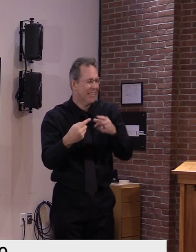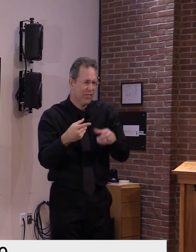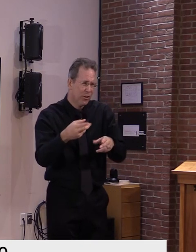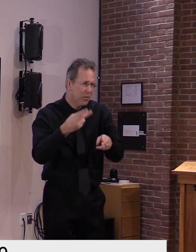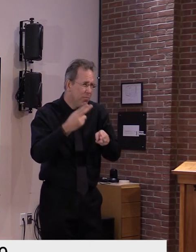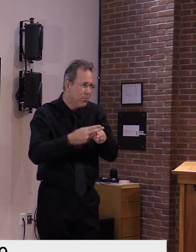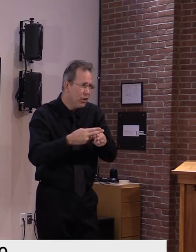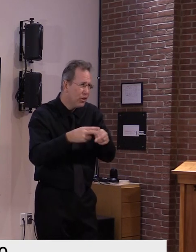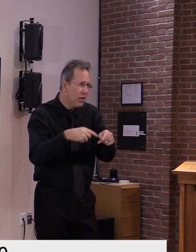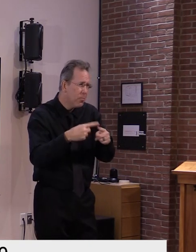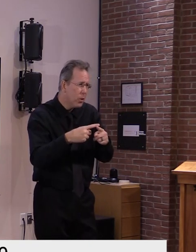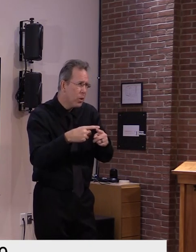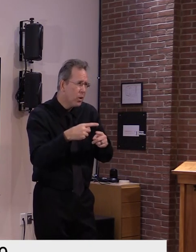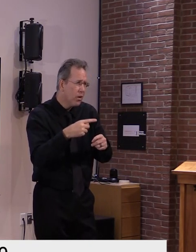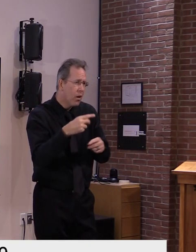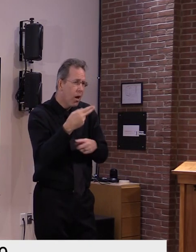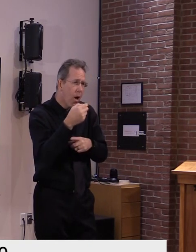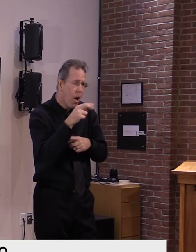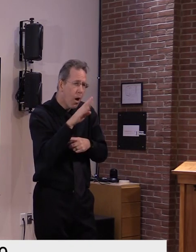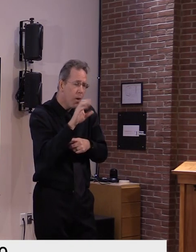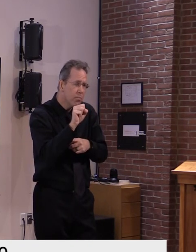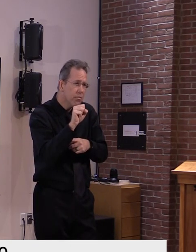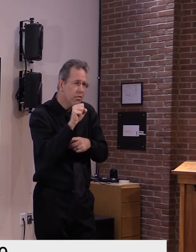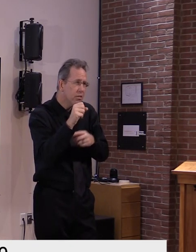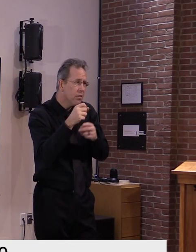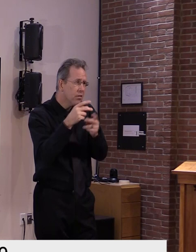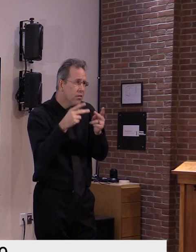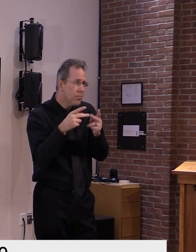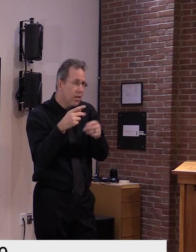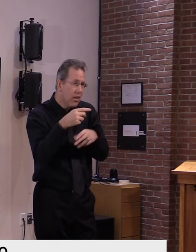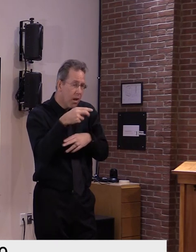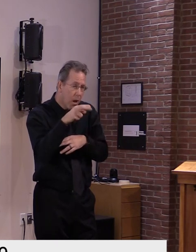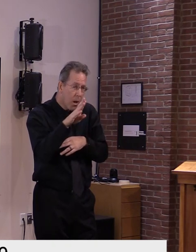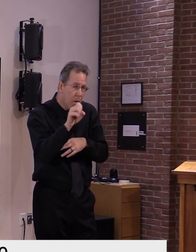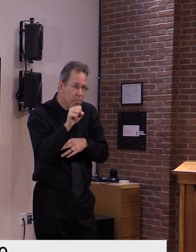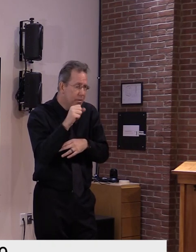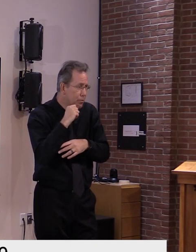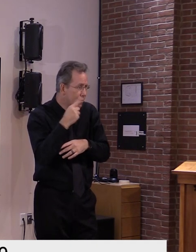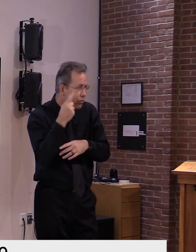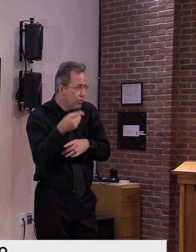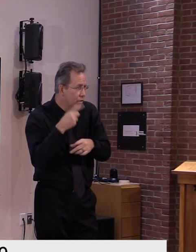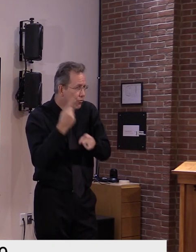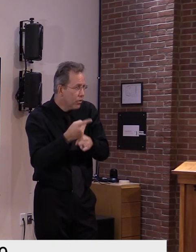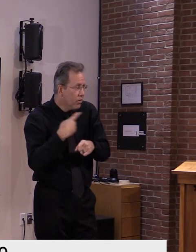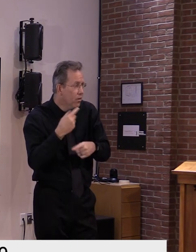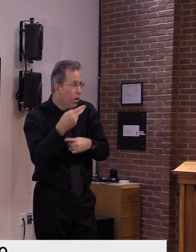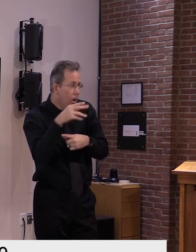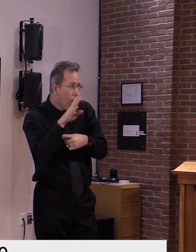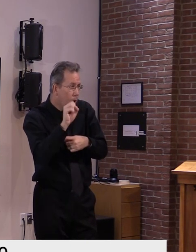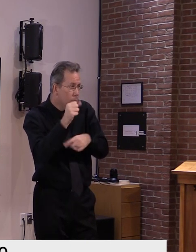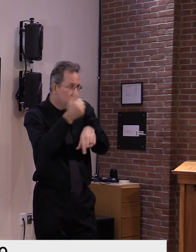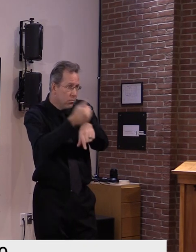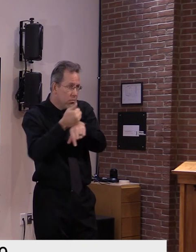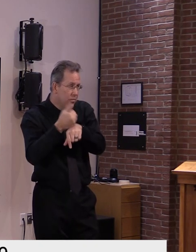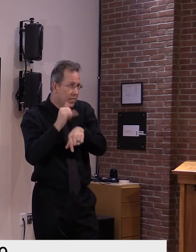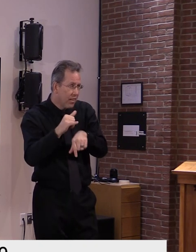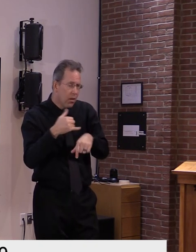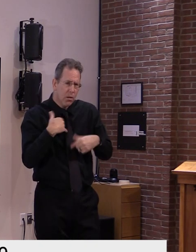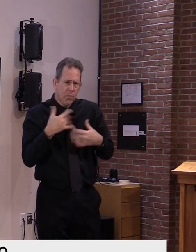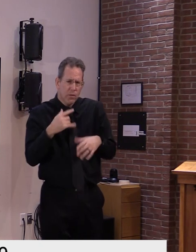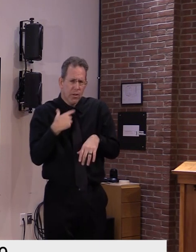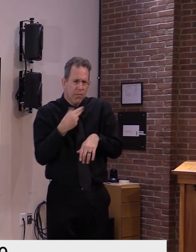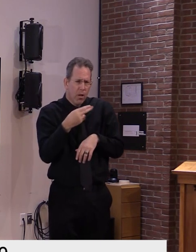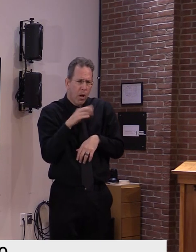hubs, last time we had talked, and I said I would follow up on that, which I have. The childcare hubs, as you